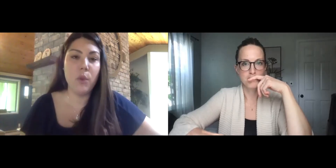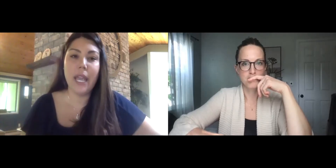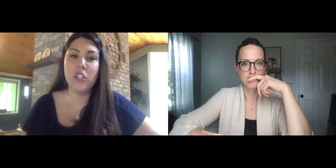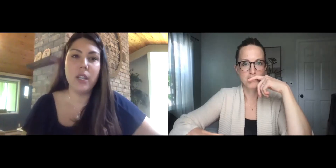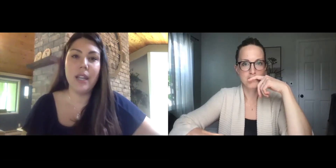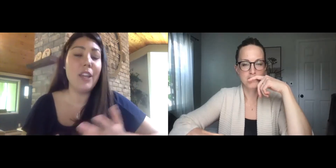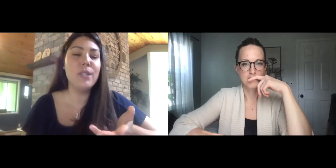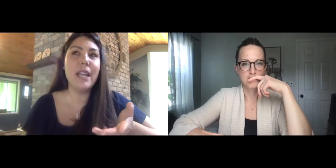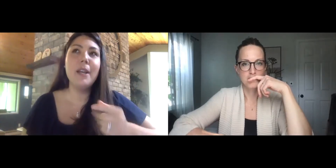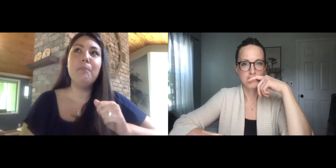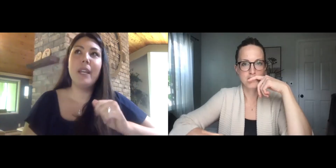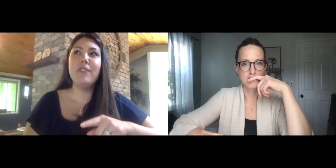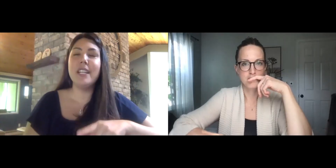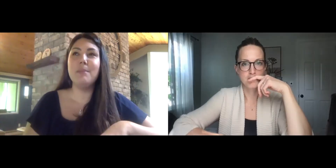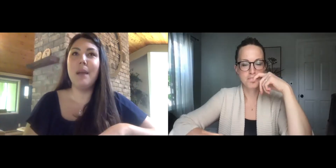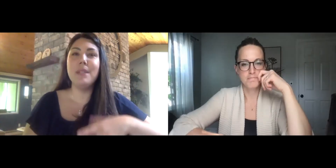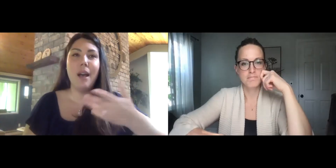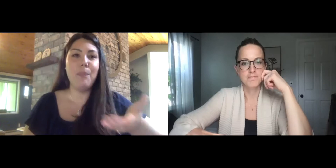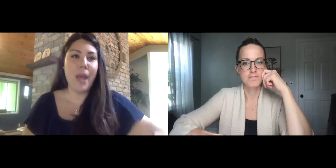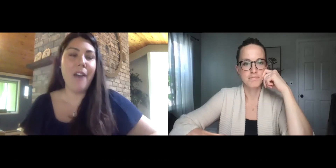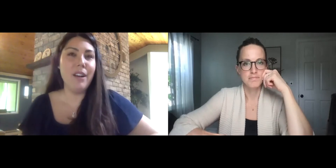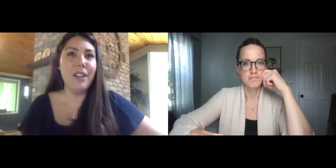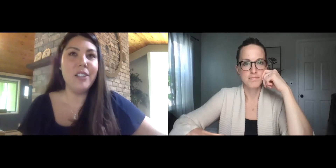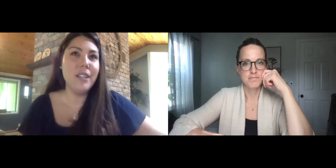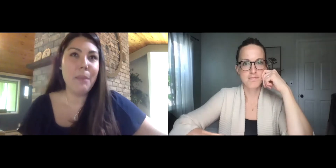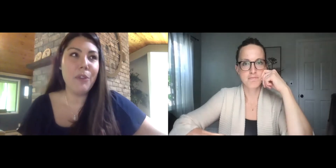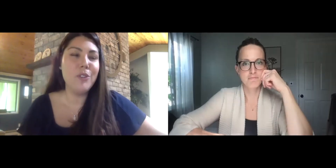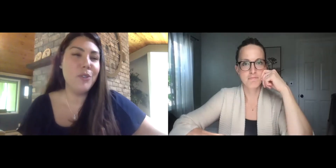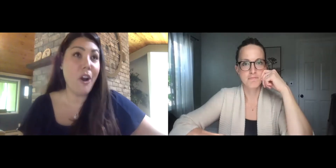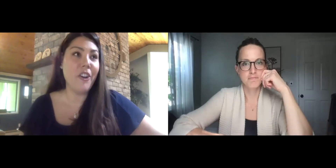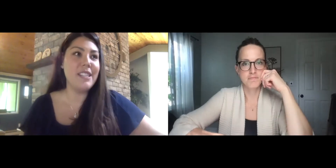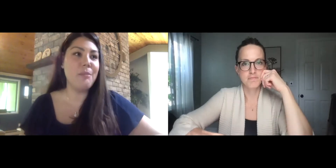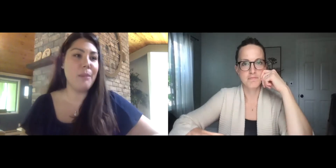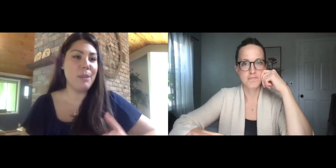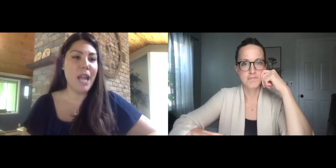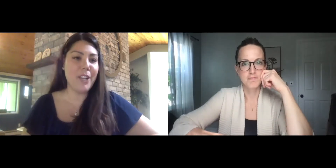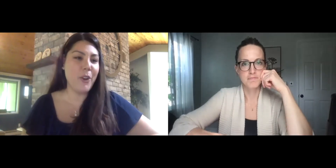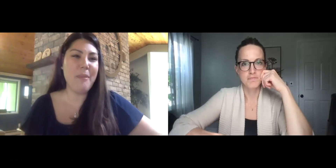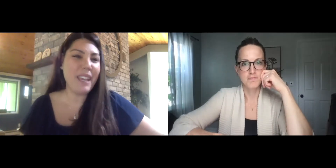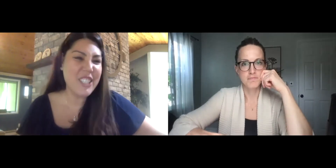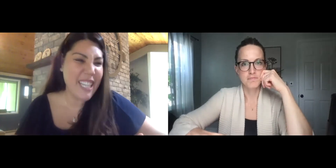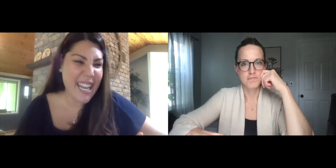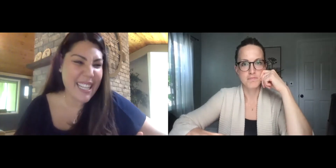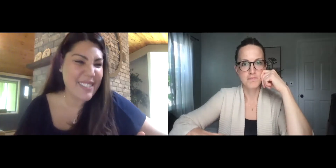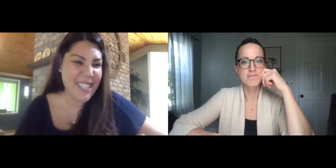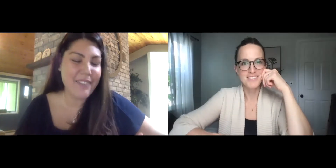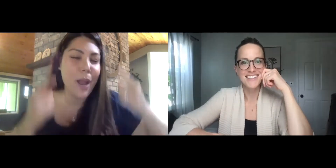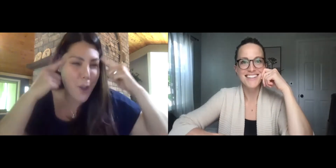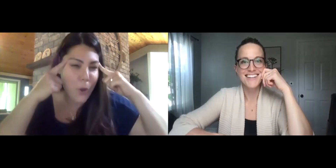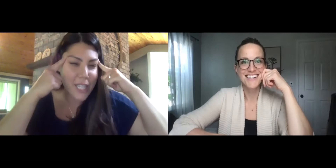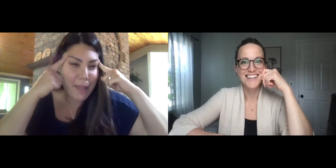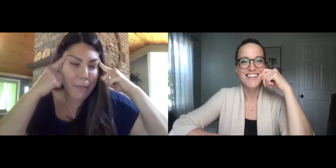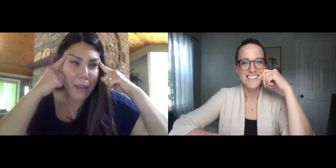the communication. And like you said, it's funny, sometimes I have a 9-month-old daughter, and sometimes I'm signing to her and I'm like, is she getting this? Even though